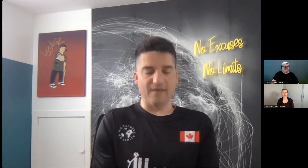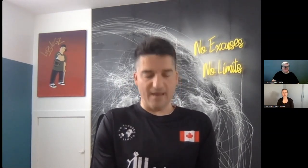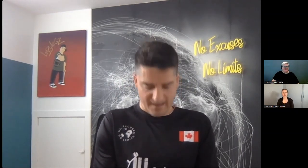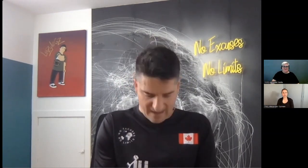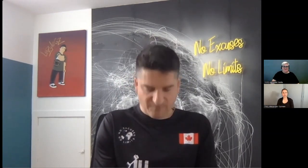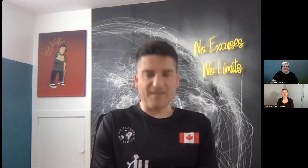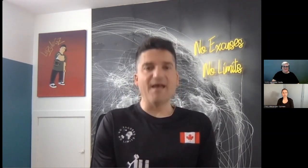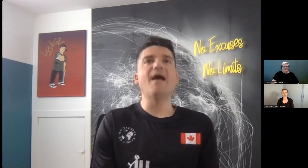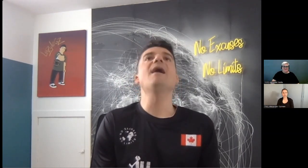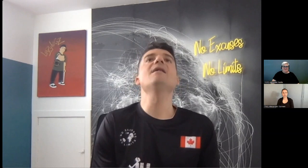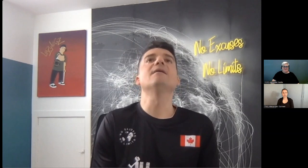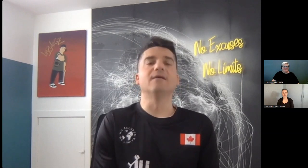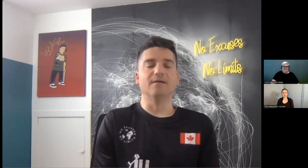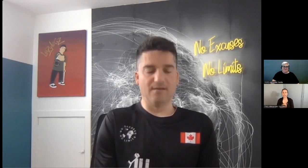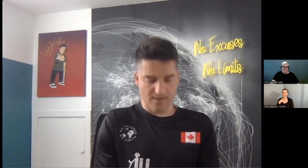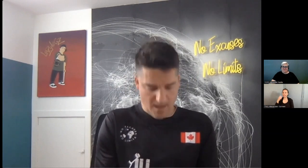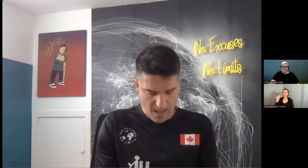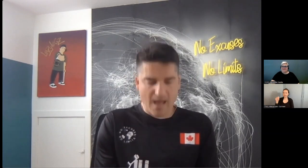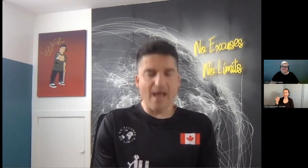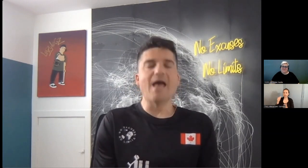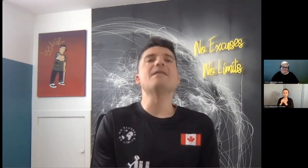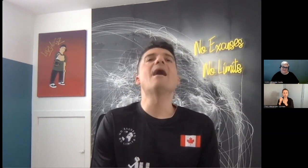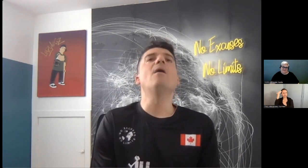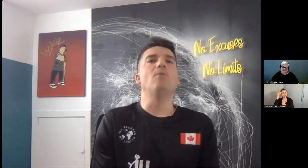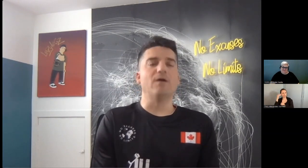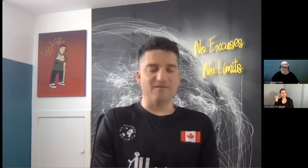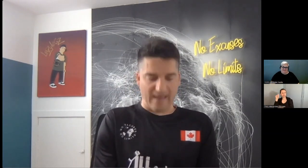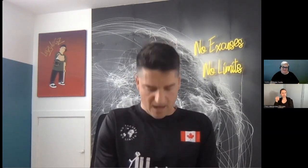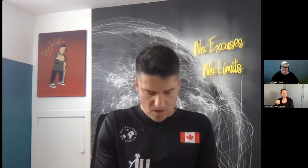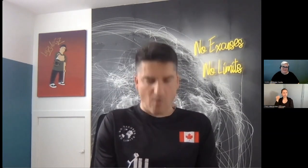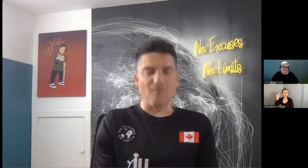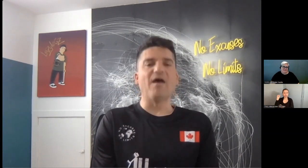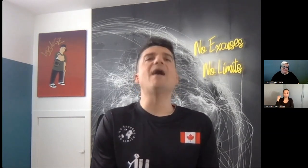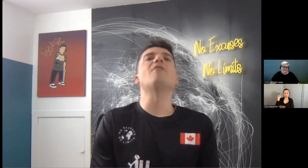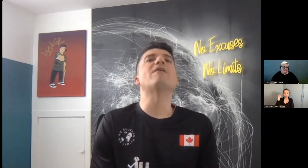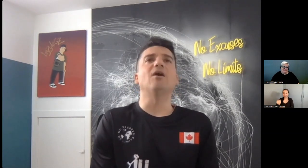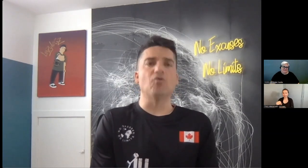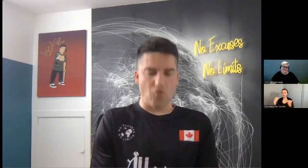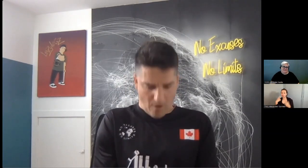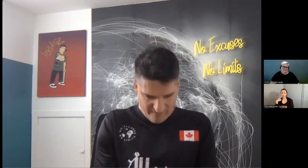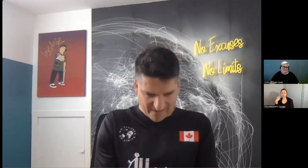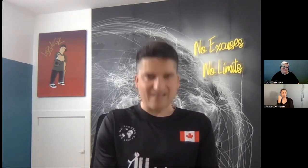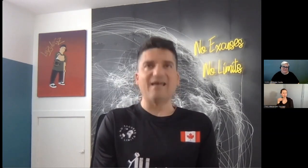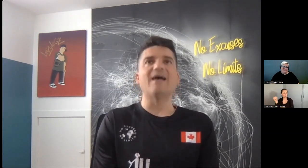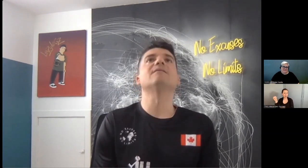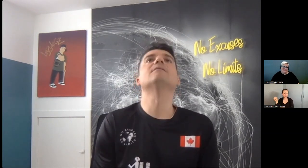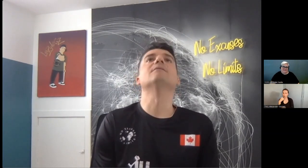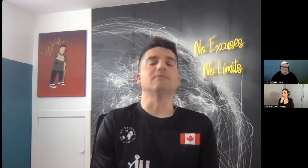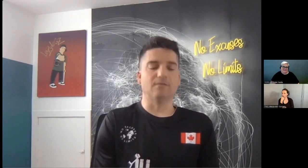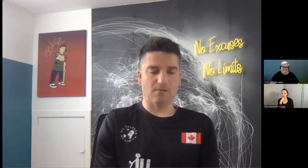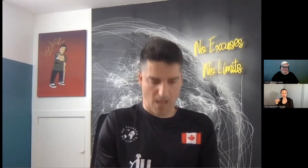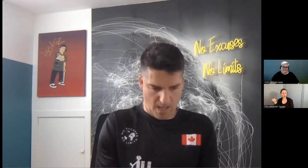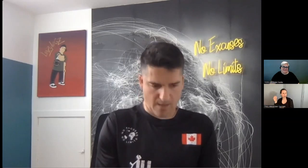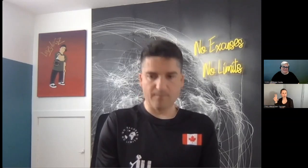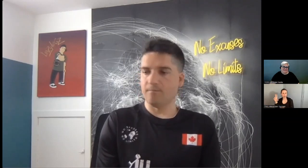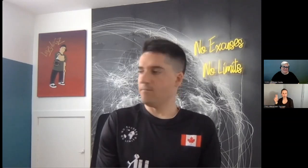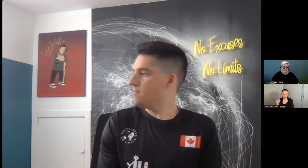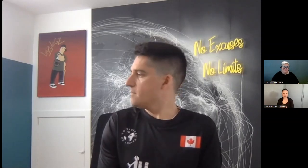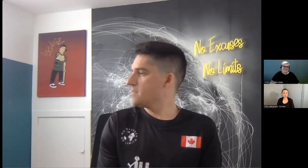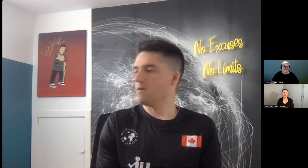We're gonna say yes with the head. And now we're gonna say no with the head. I'm like, yo, no with the head.